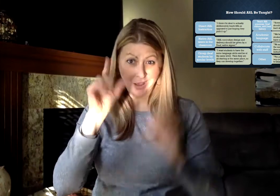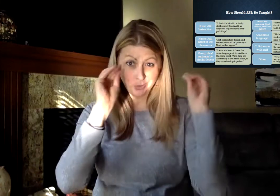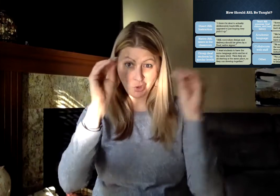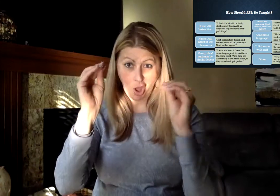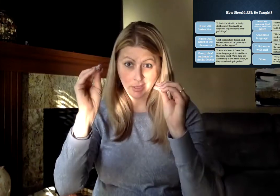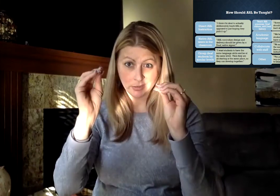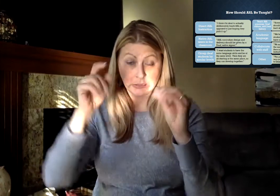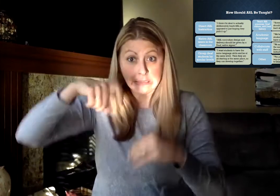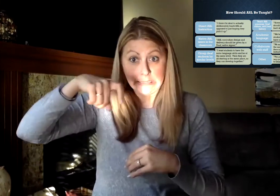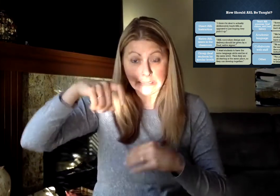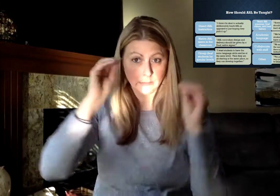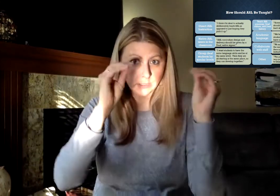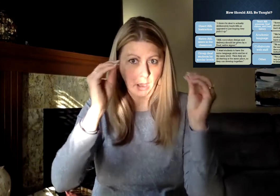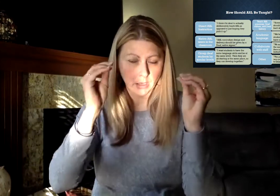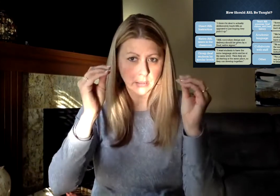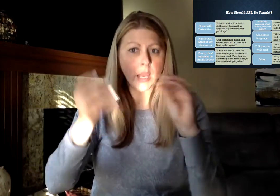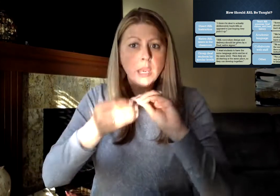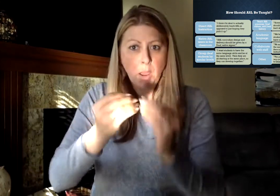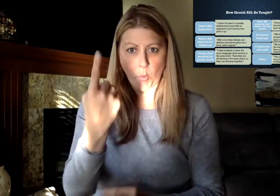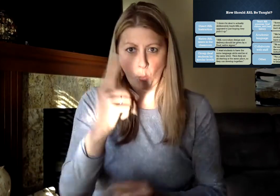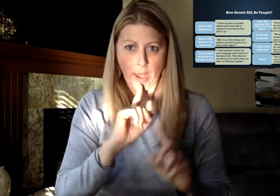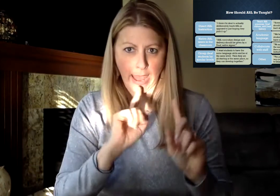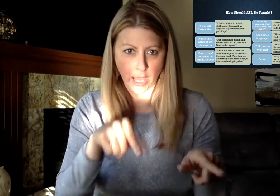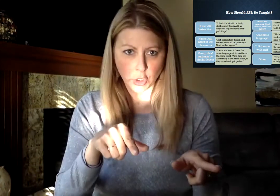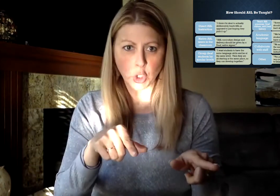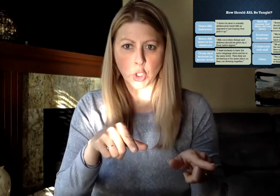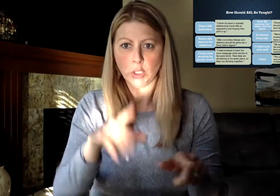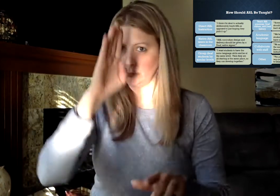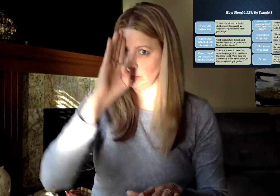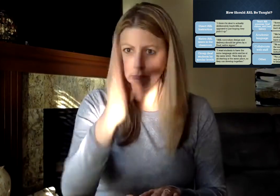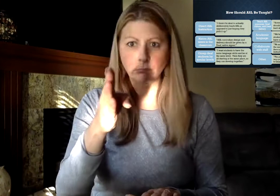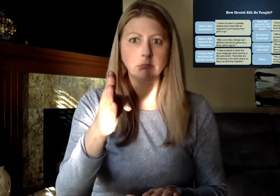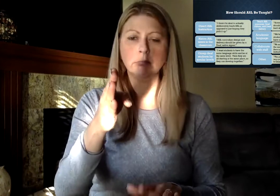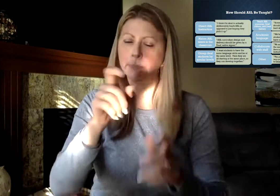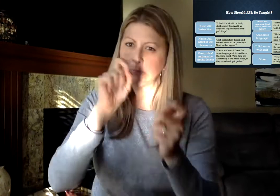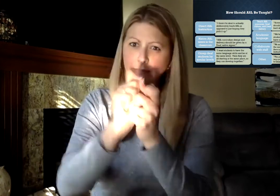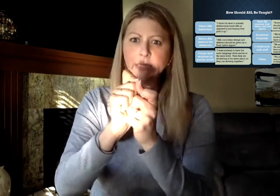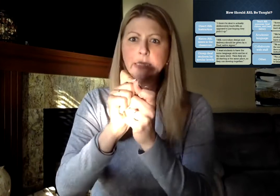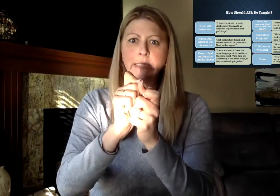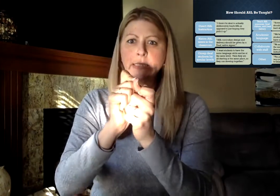So how should ASL be taught? The number one answer was that direct ASL.